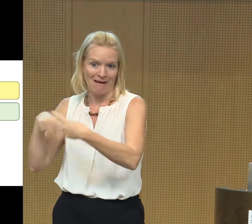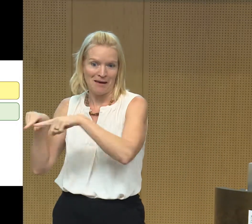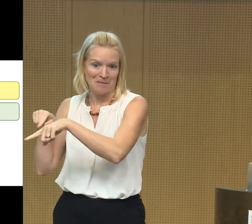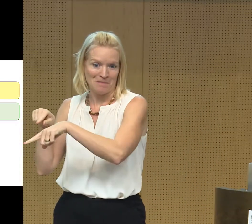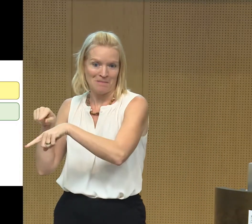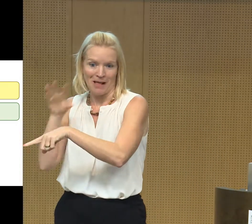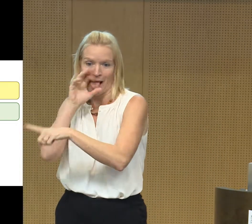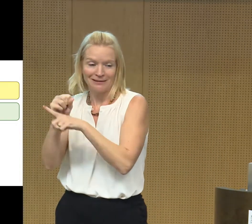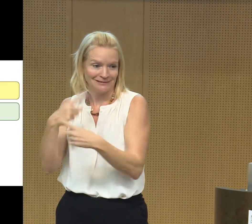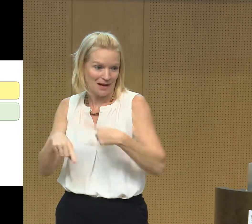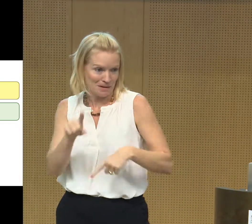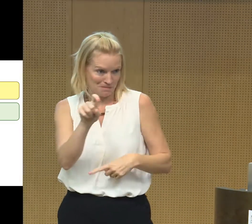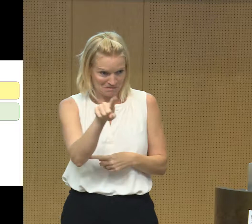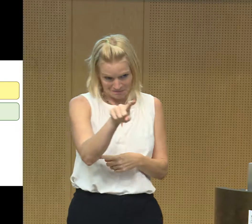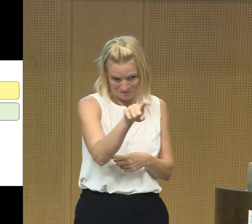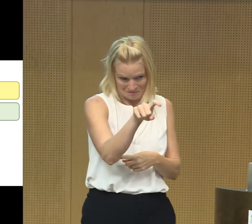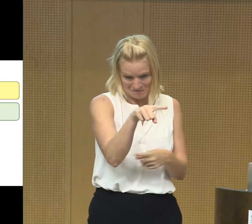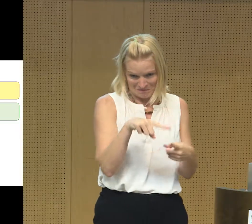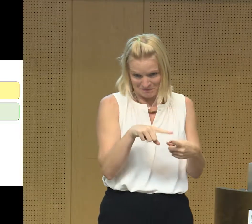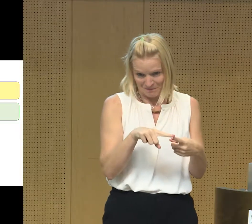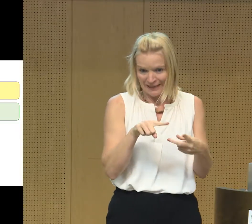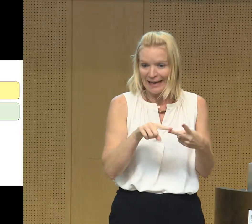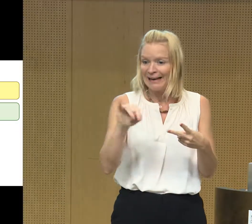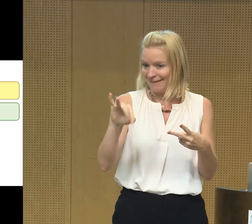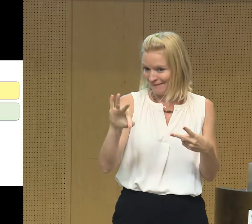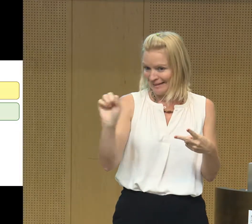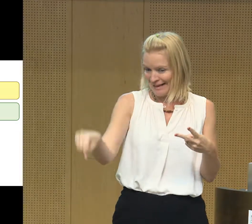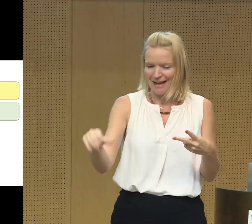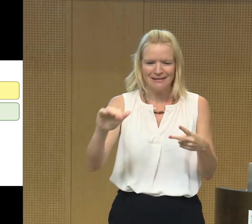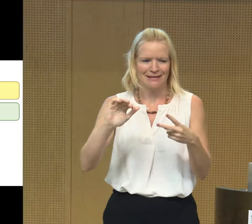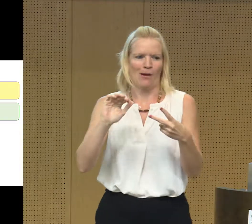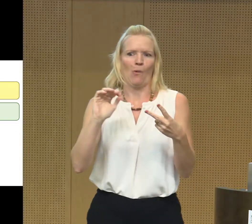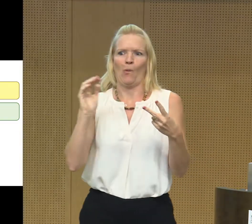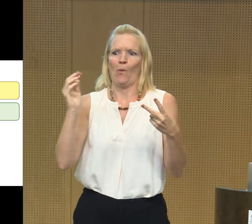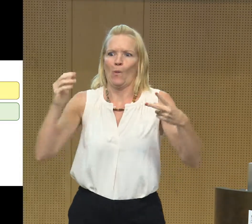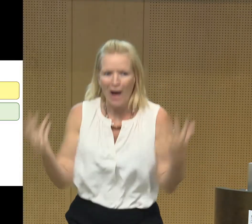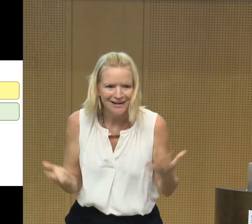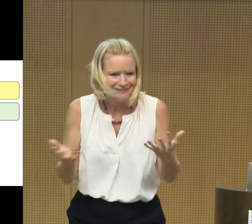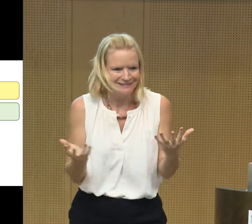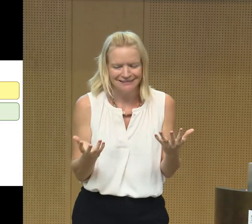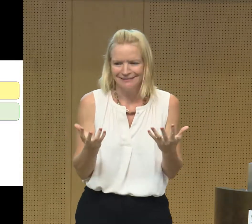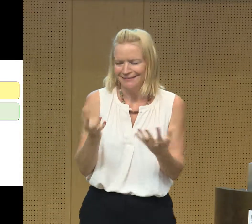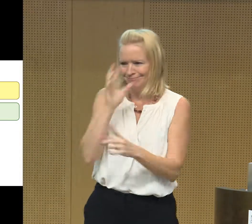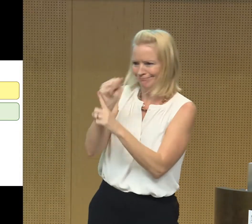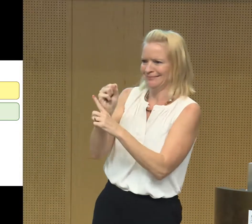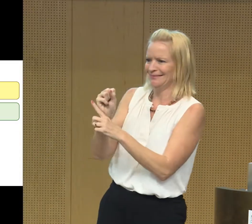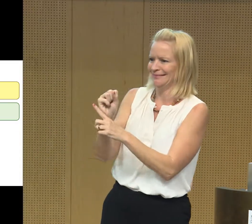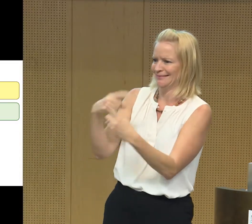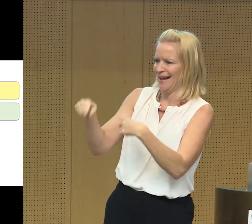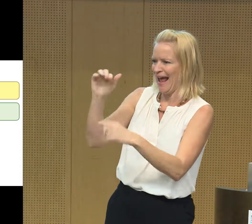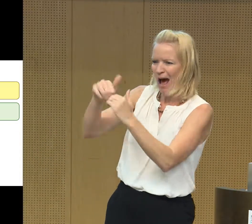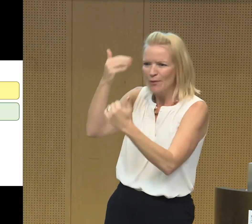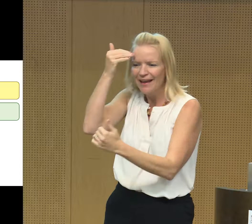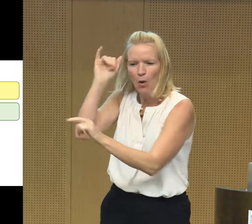is, do non-signing babies know that sign language is a language and are they attracted to it? And if they